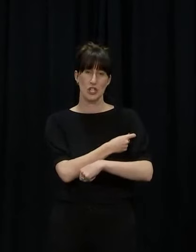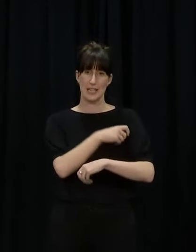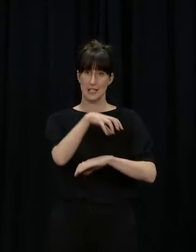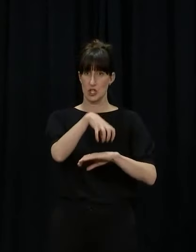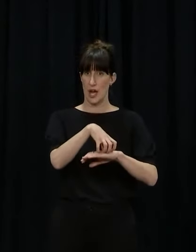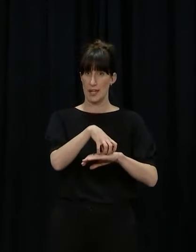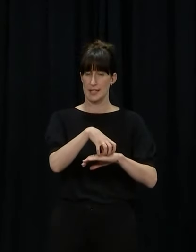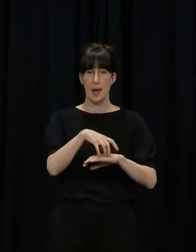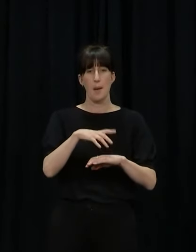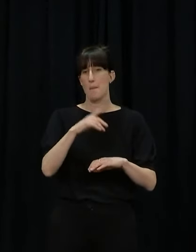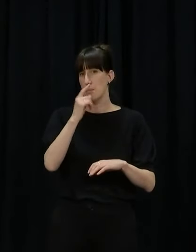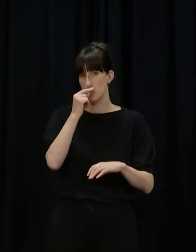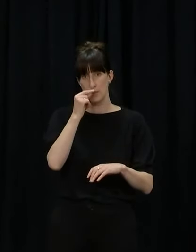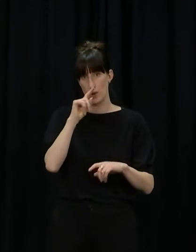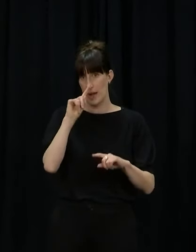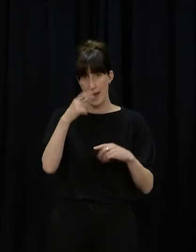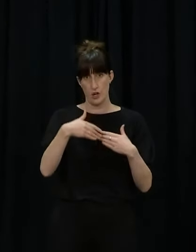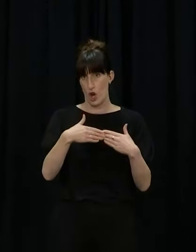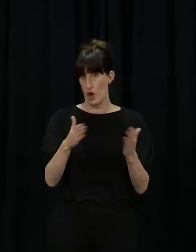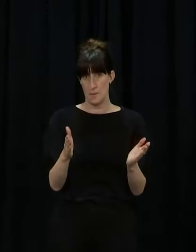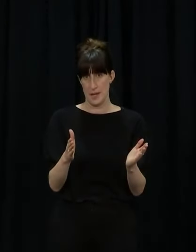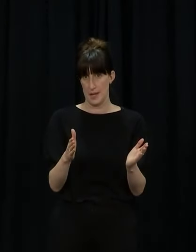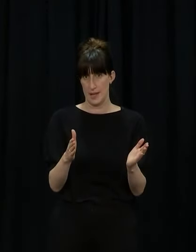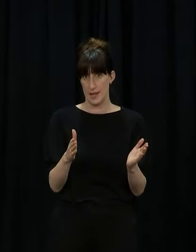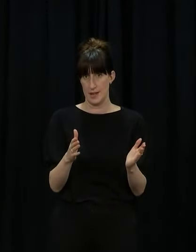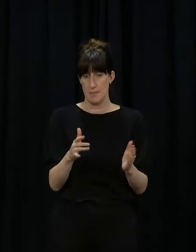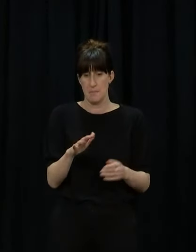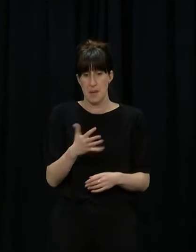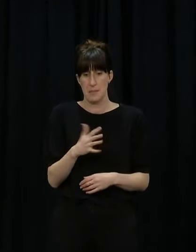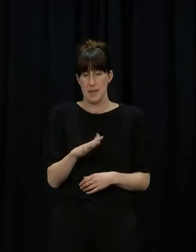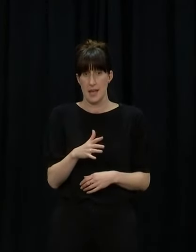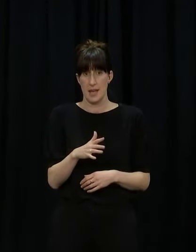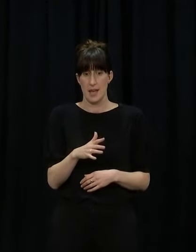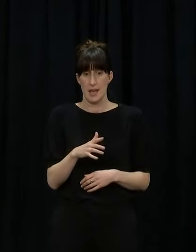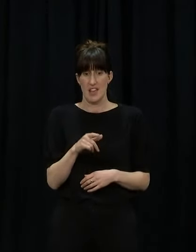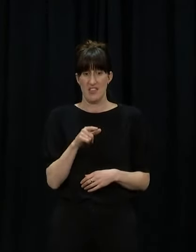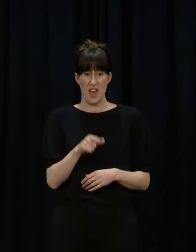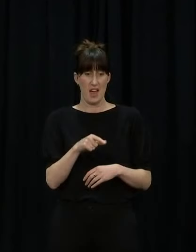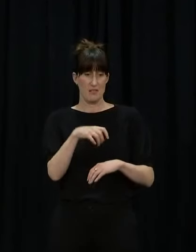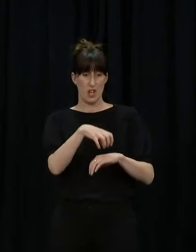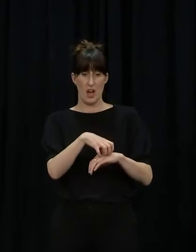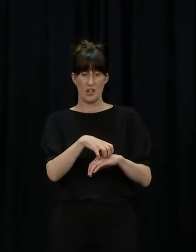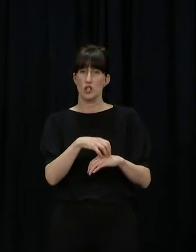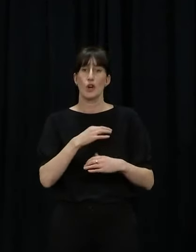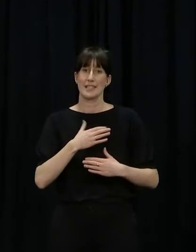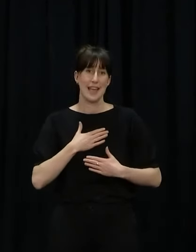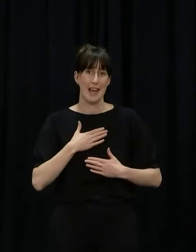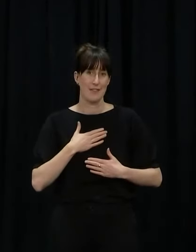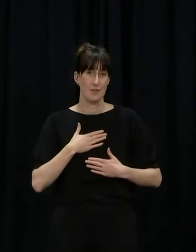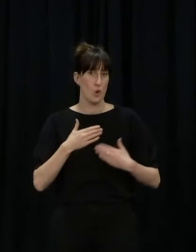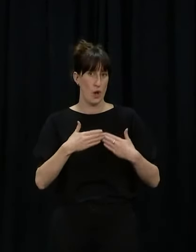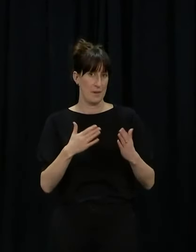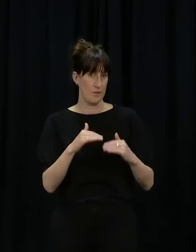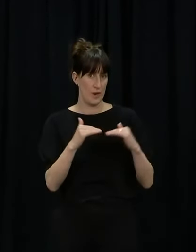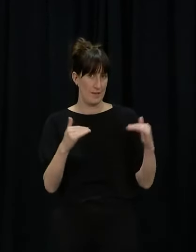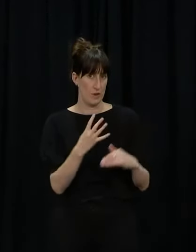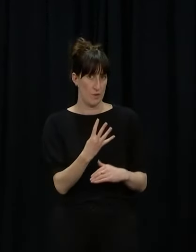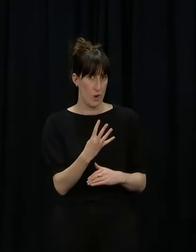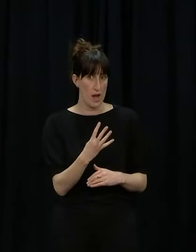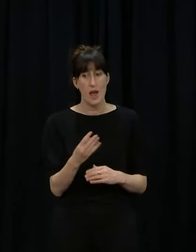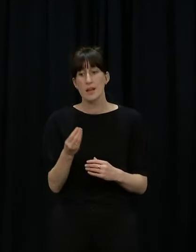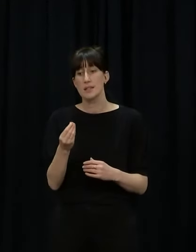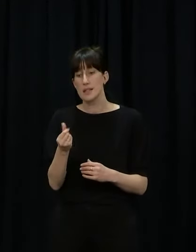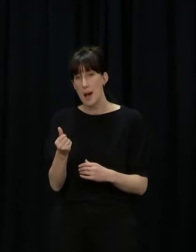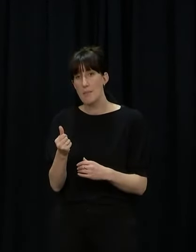not necessarily be able to open in a way that is considered safe in a level 4 environment. Some will be coming back on stream